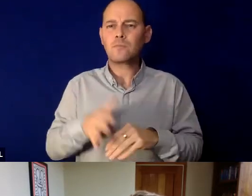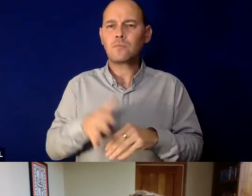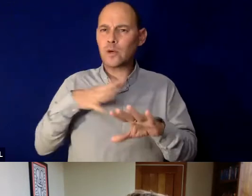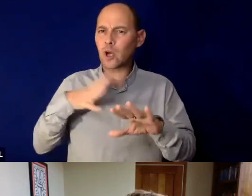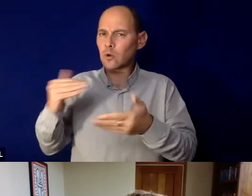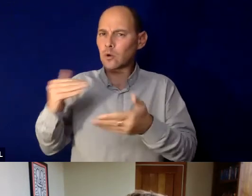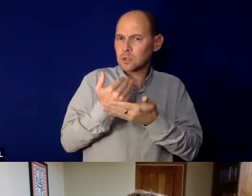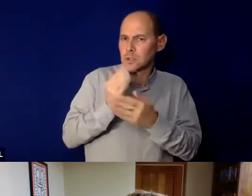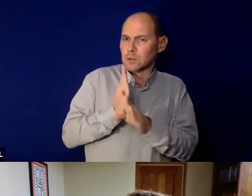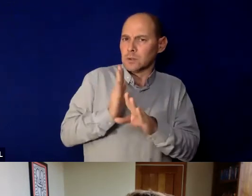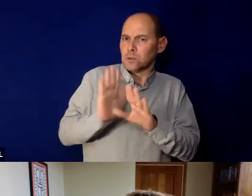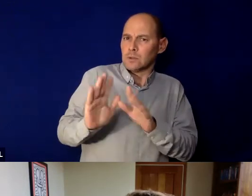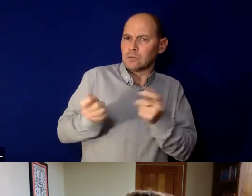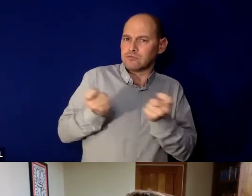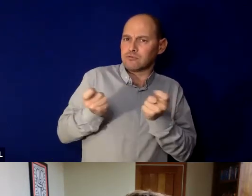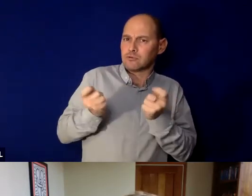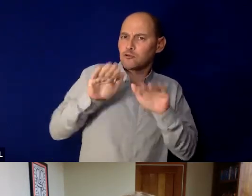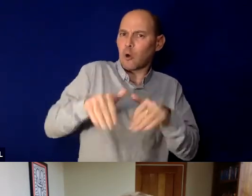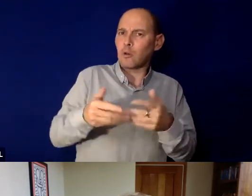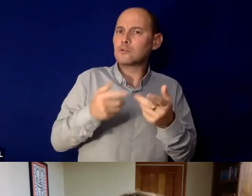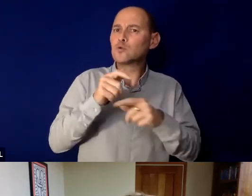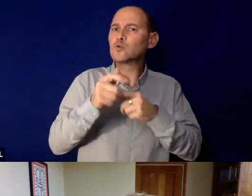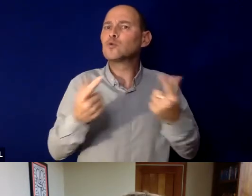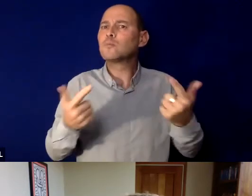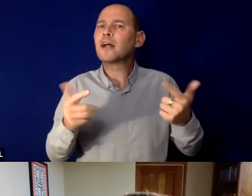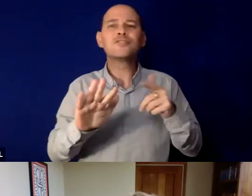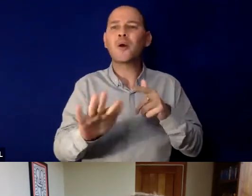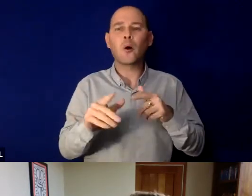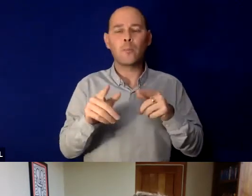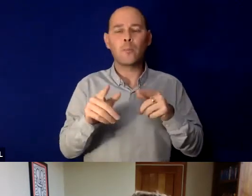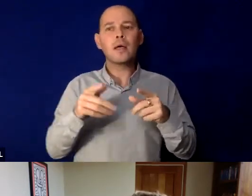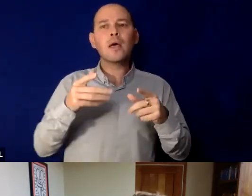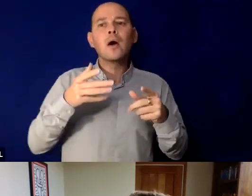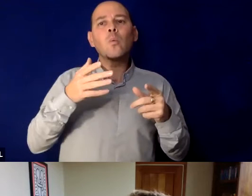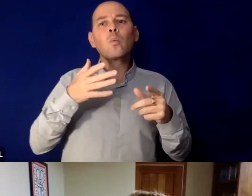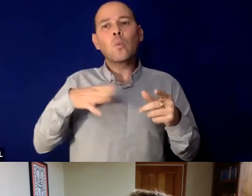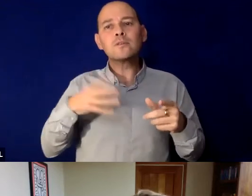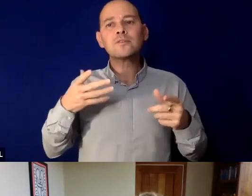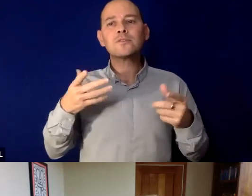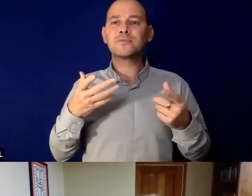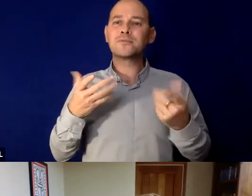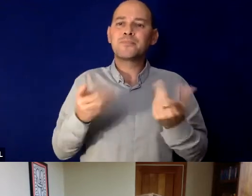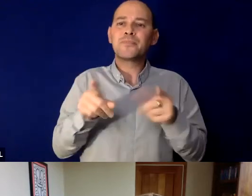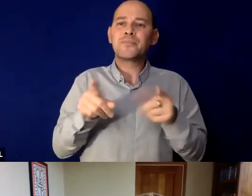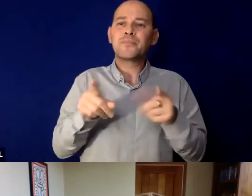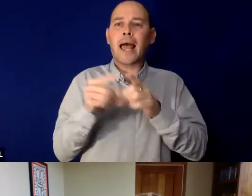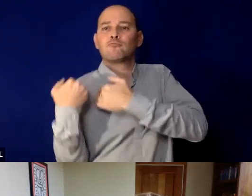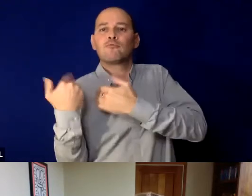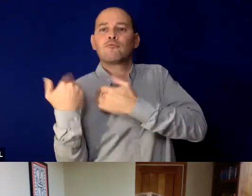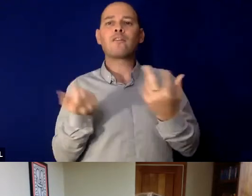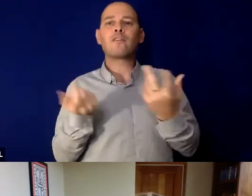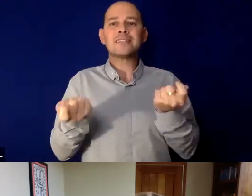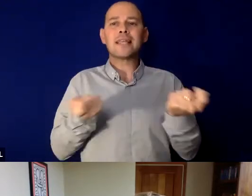too over controlling, but more so that we can really play a facilitatory role. I think going back to